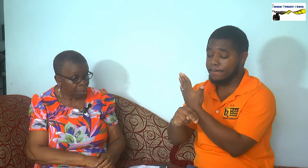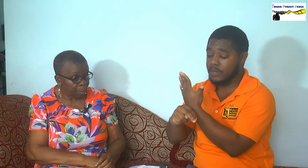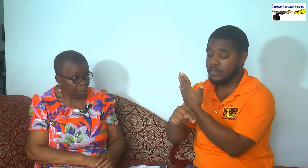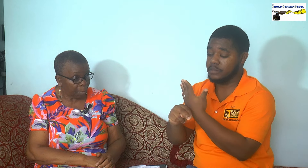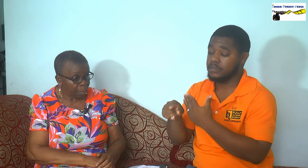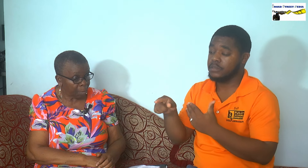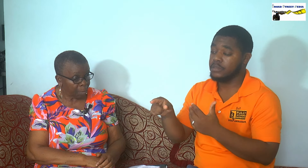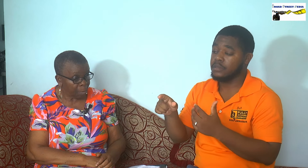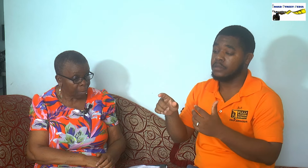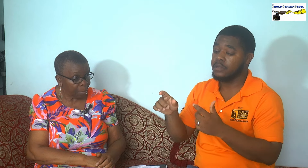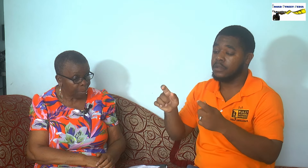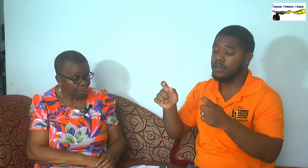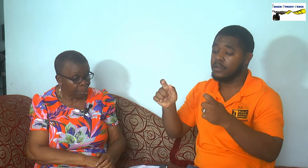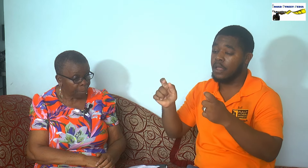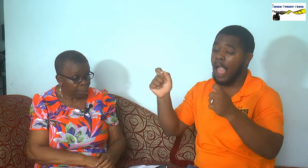2001, late in 2001, like November,